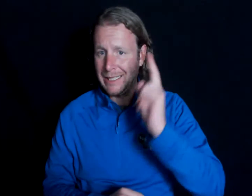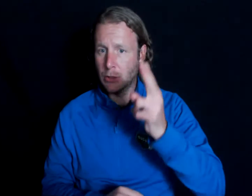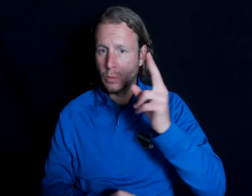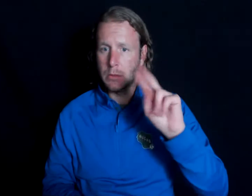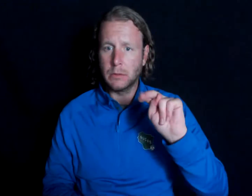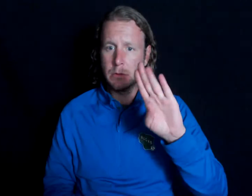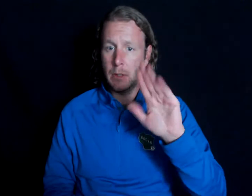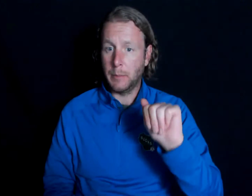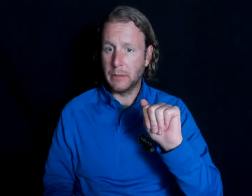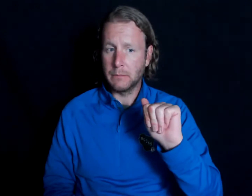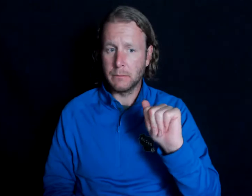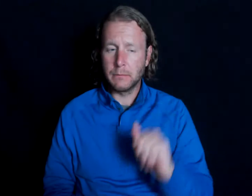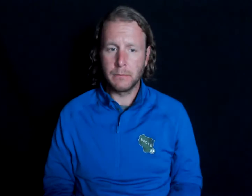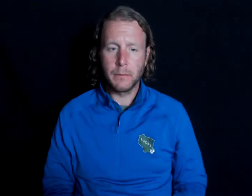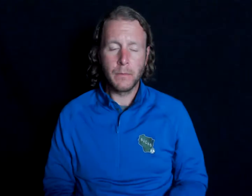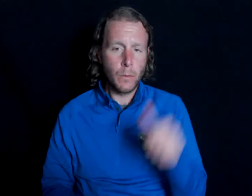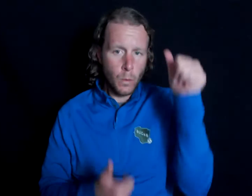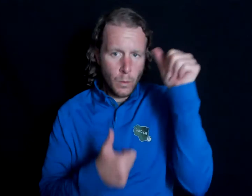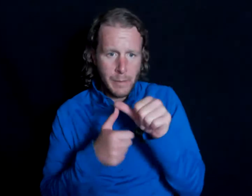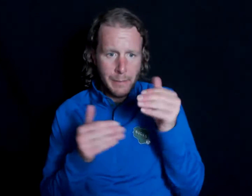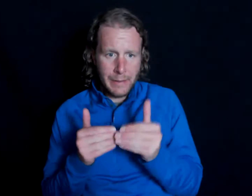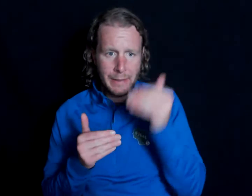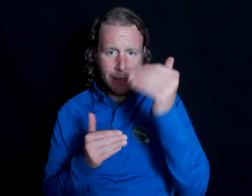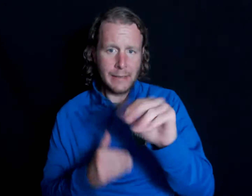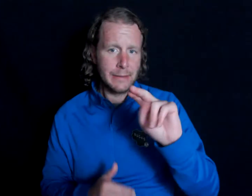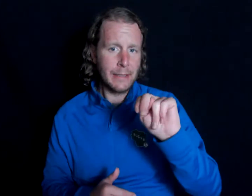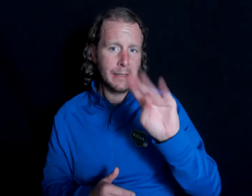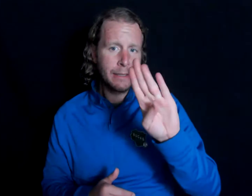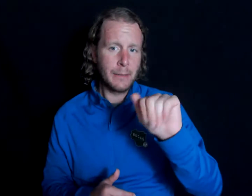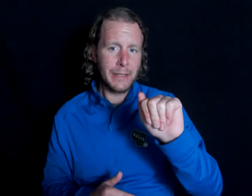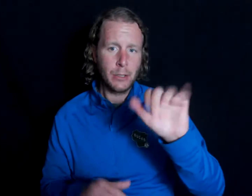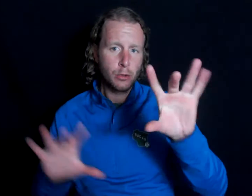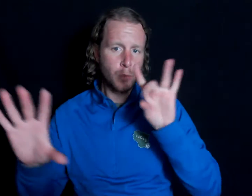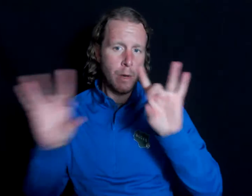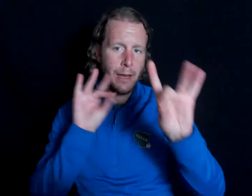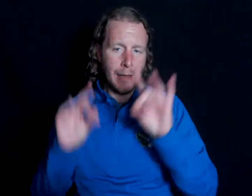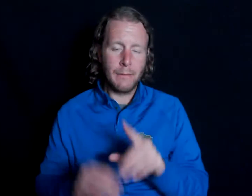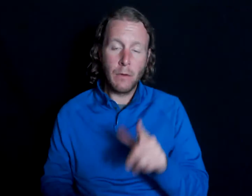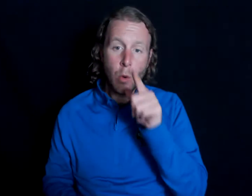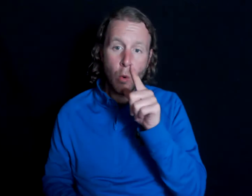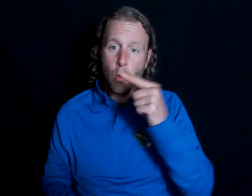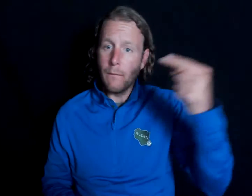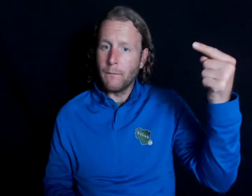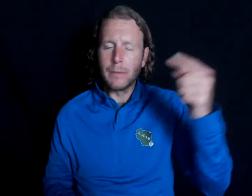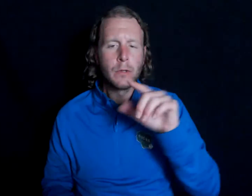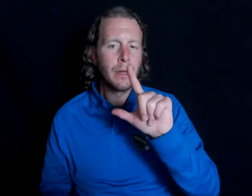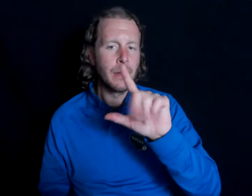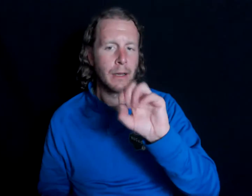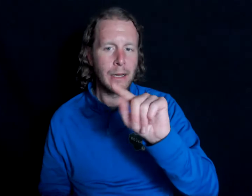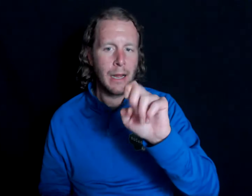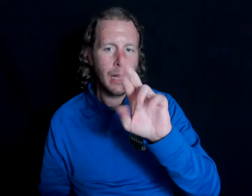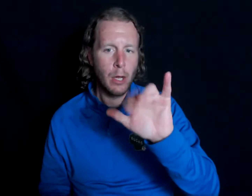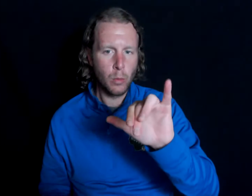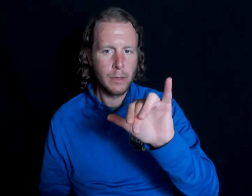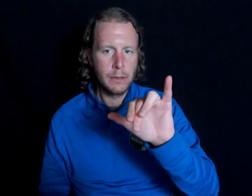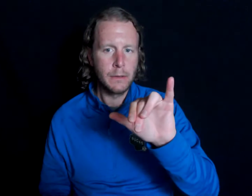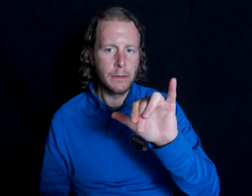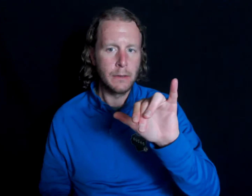up next, it's the NBA draft lottery. Who will get the first pick in the NBA draft?